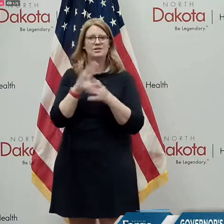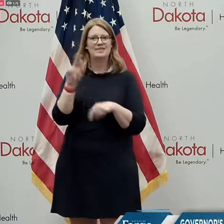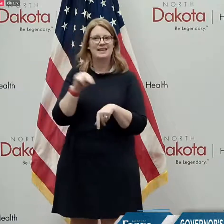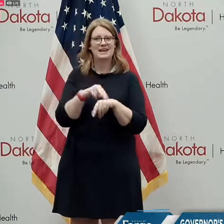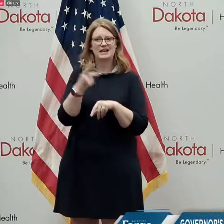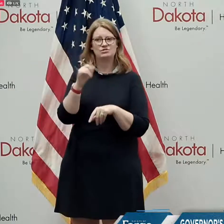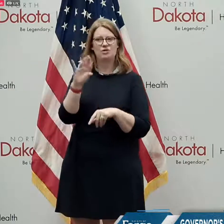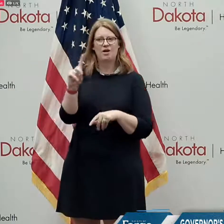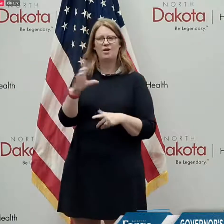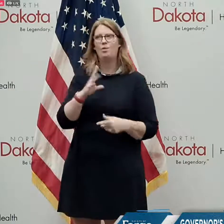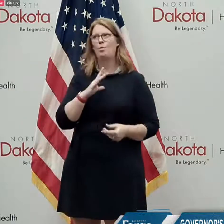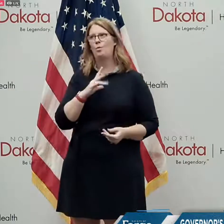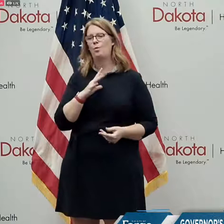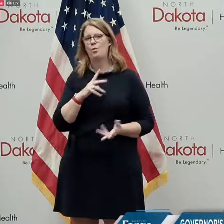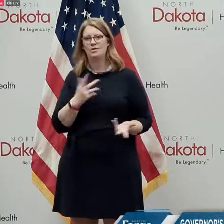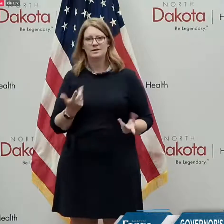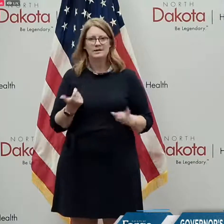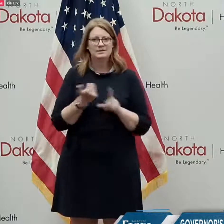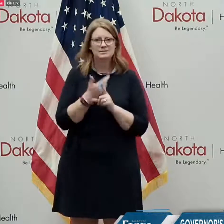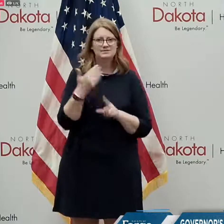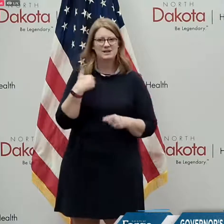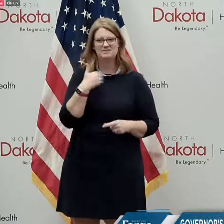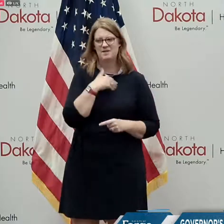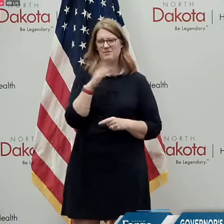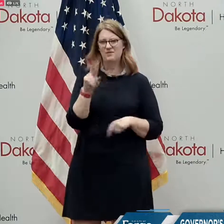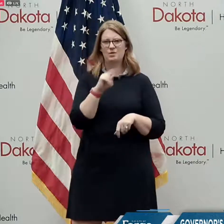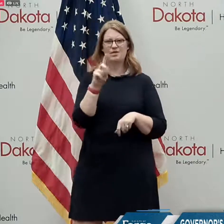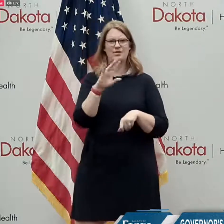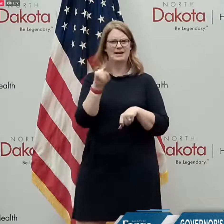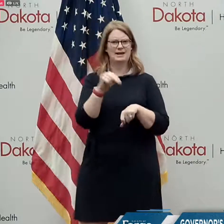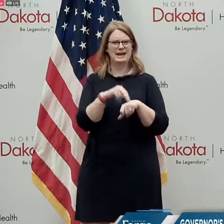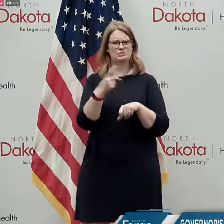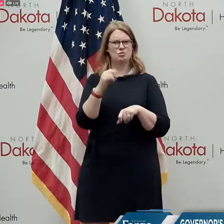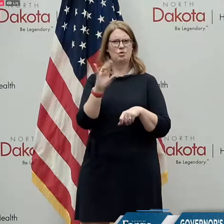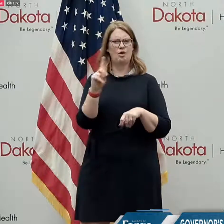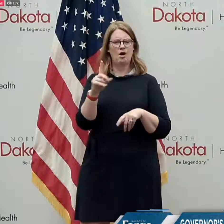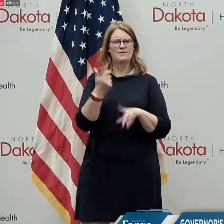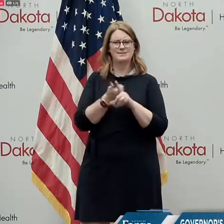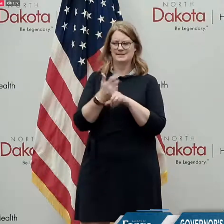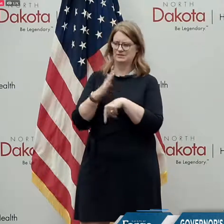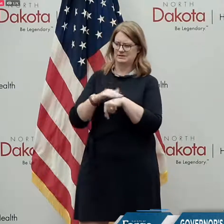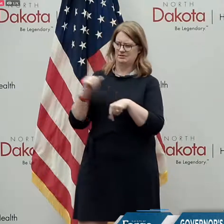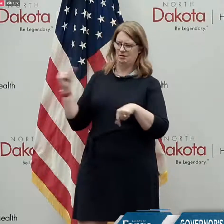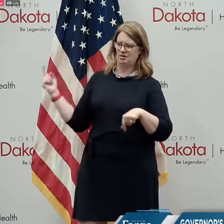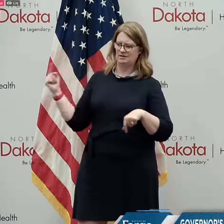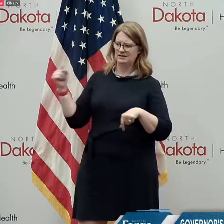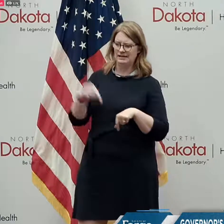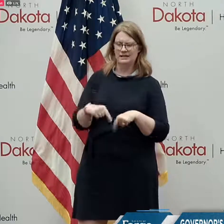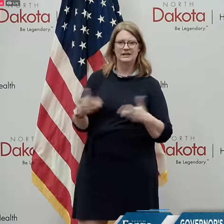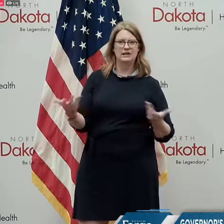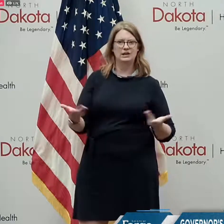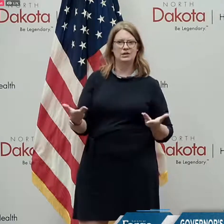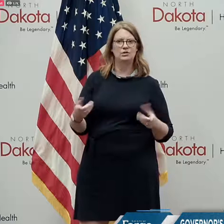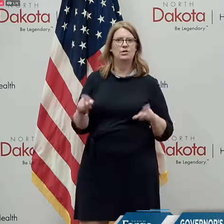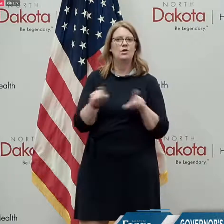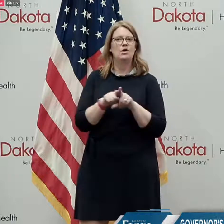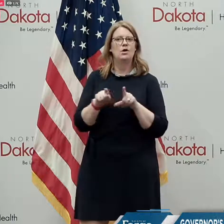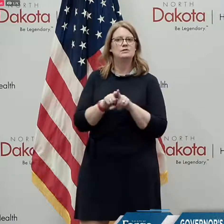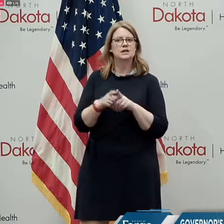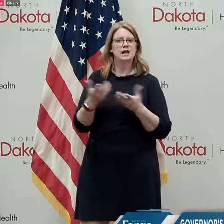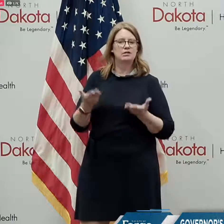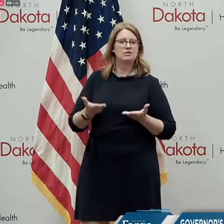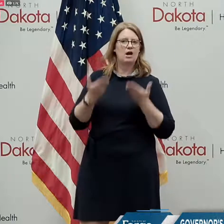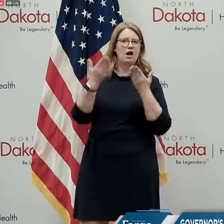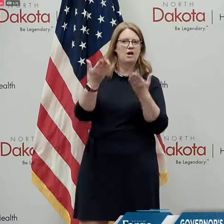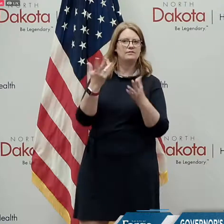this, he's been a member of the North Dakota National Guard, and he was called up here, but he was also had received an offer to